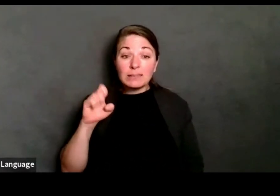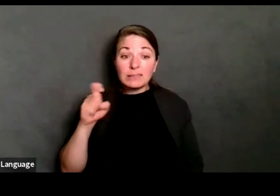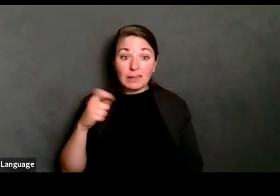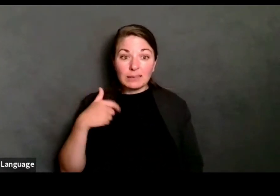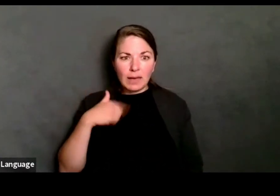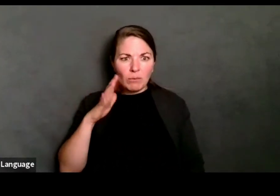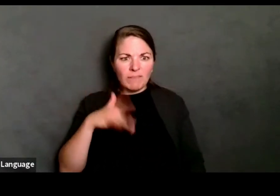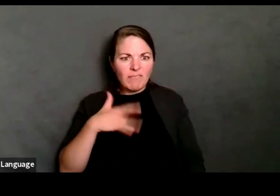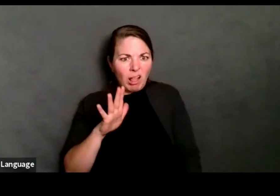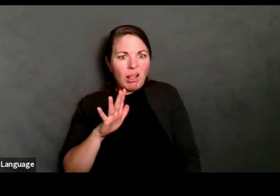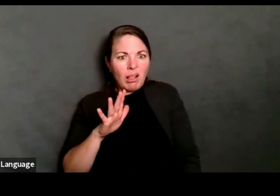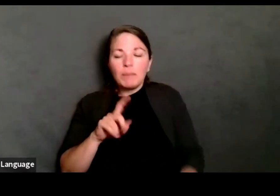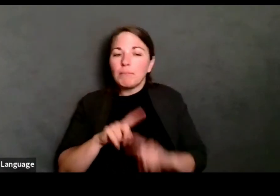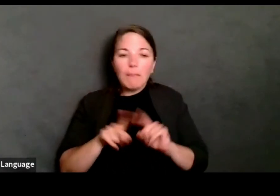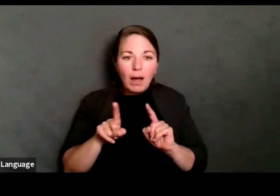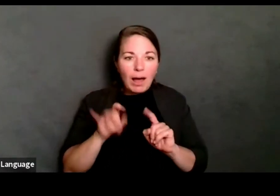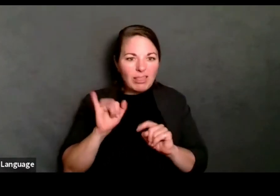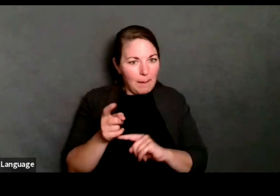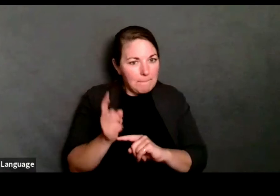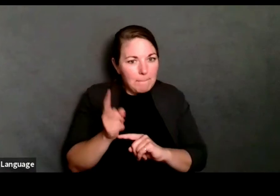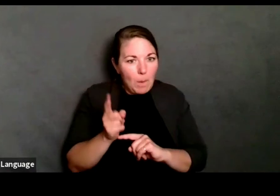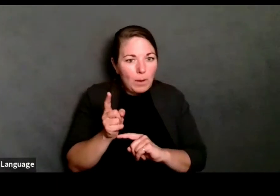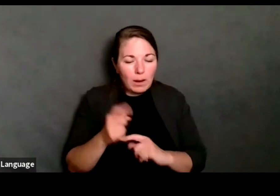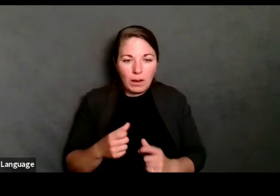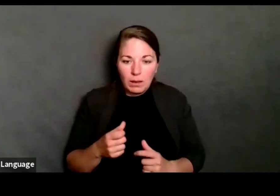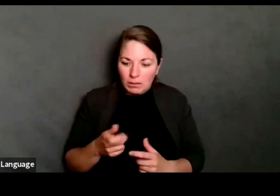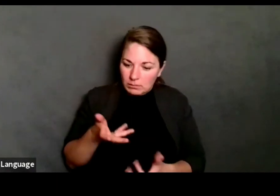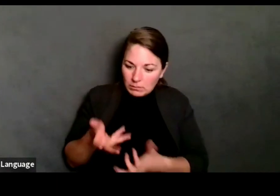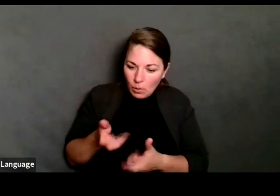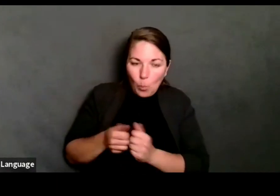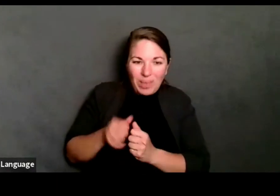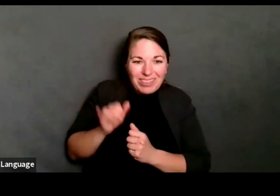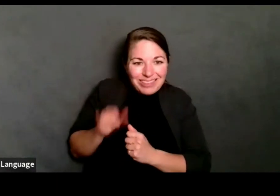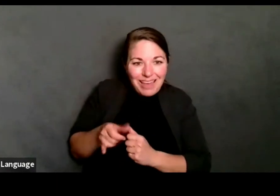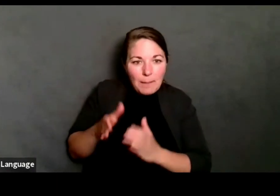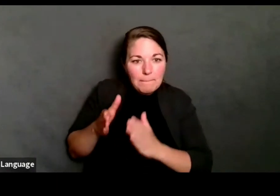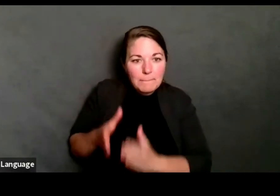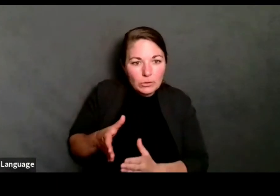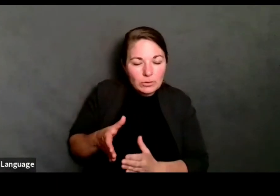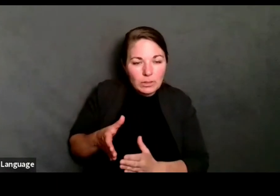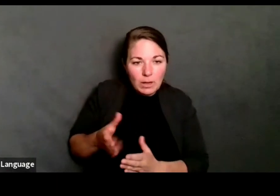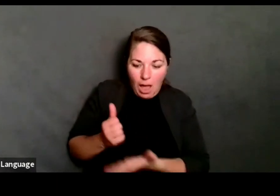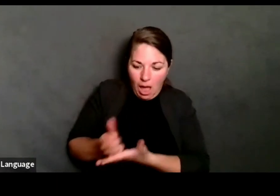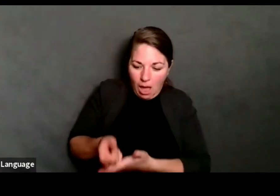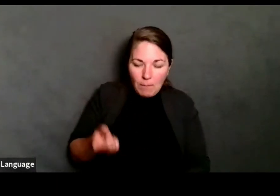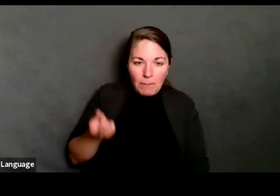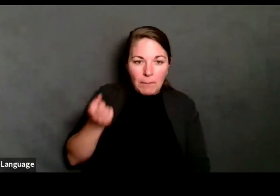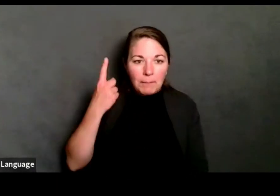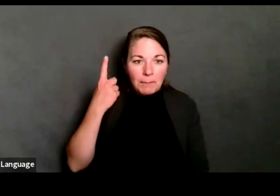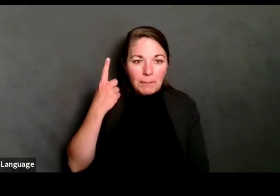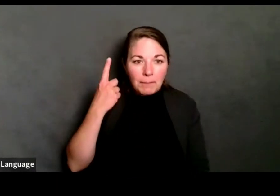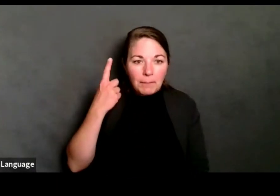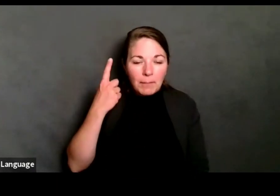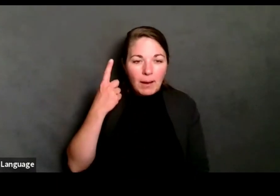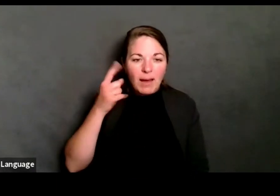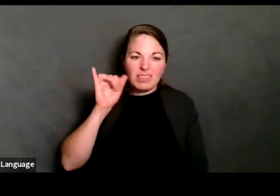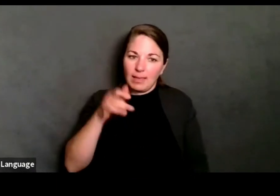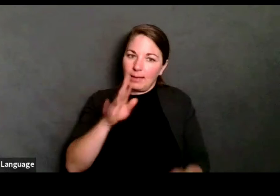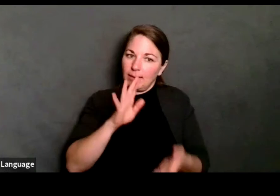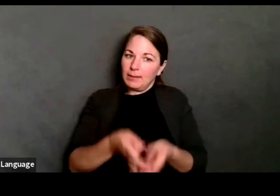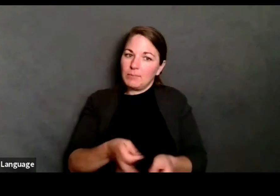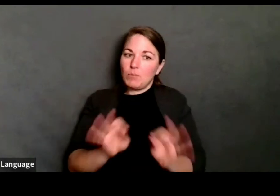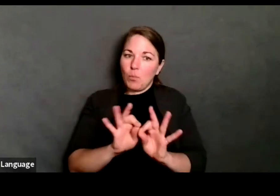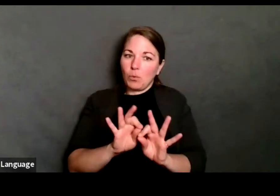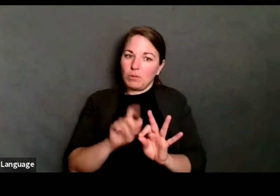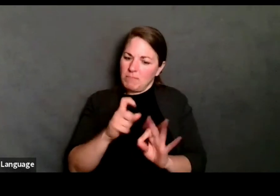the survivor translate from one context or framework to another. And that's really important. We have to meet people where they're